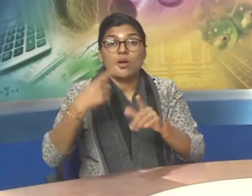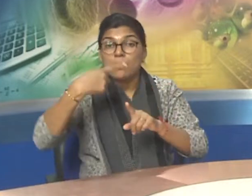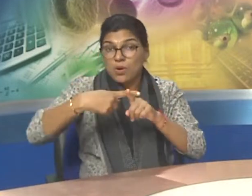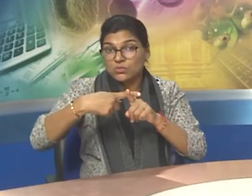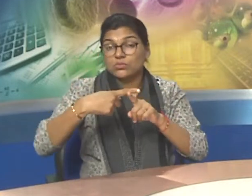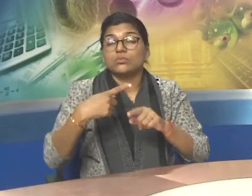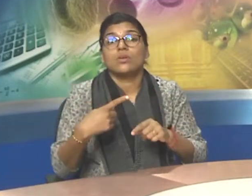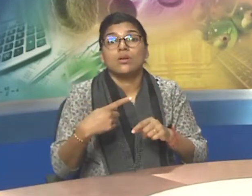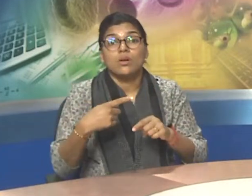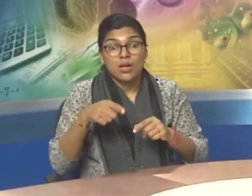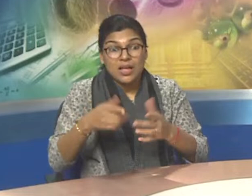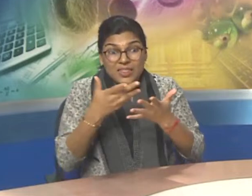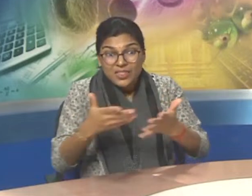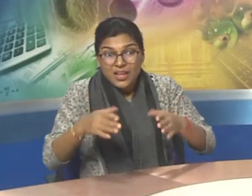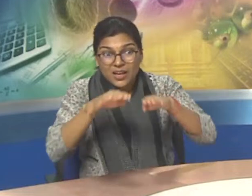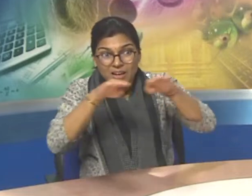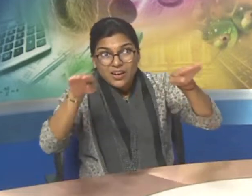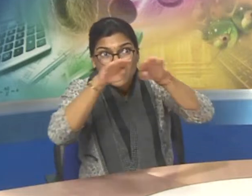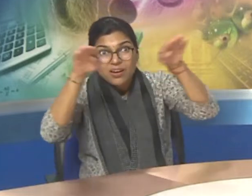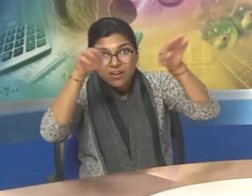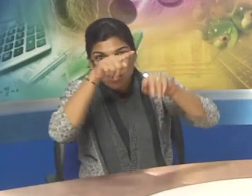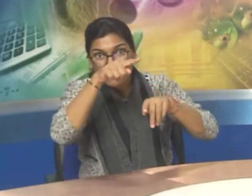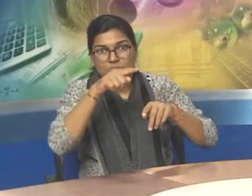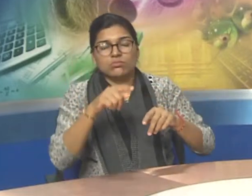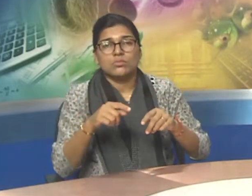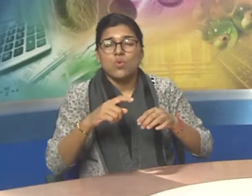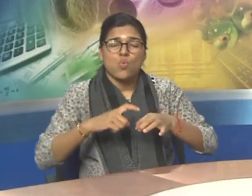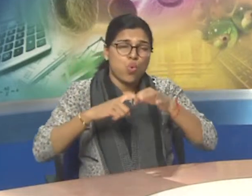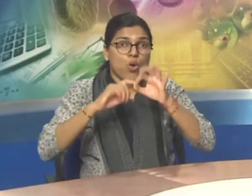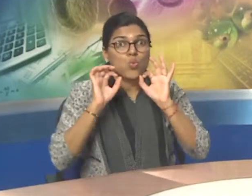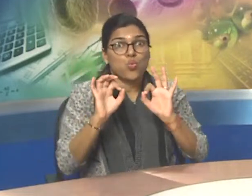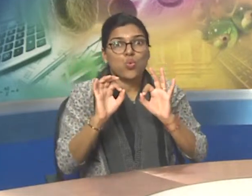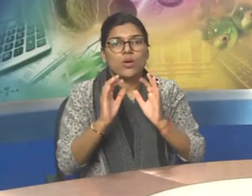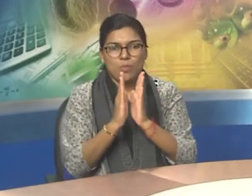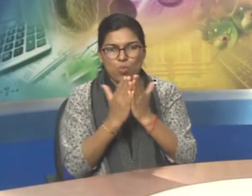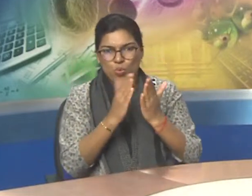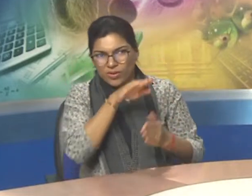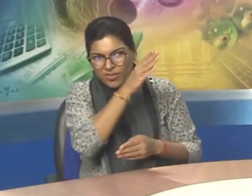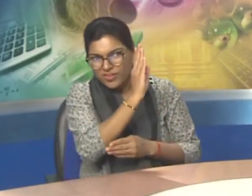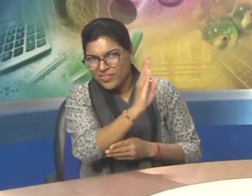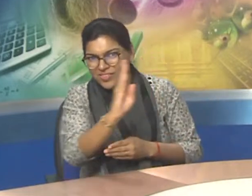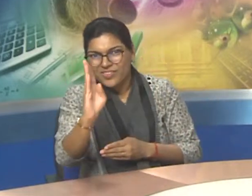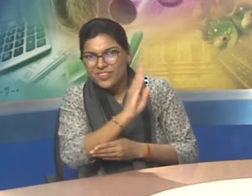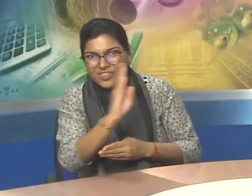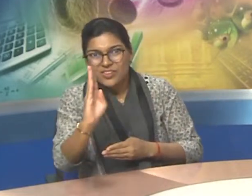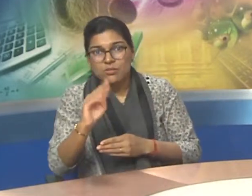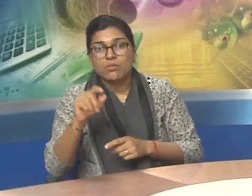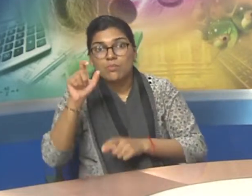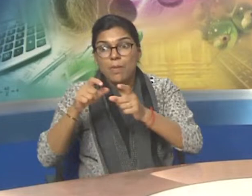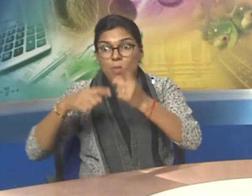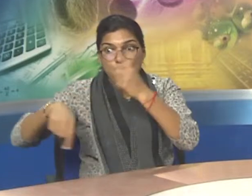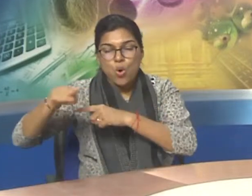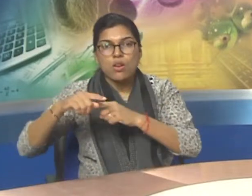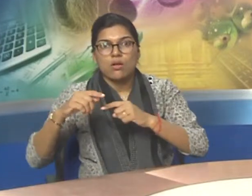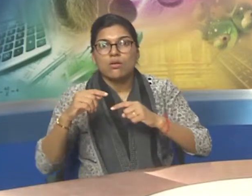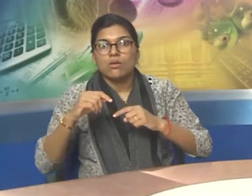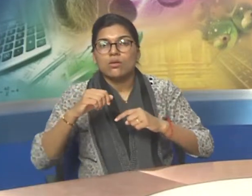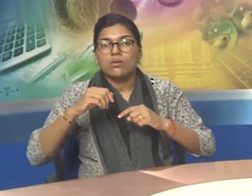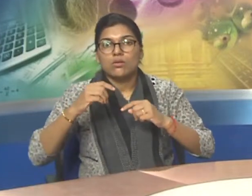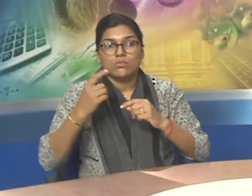so that they can sit at the lighted and ventilated place where books are kept, and they can